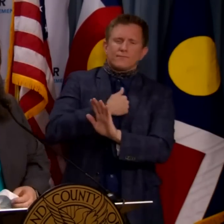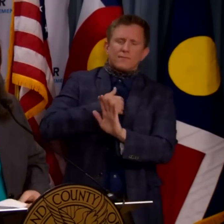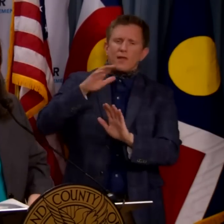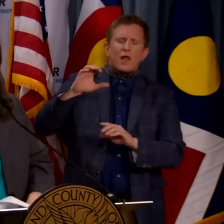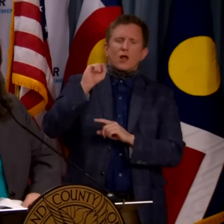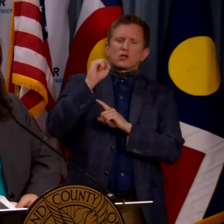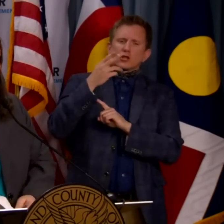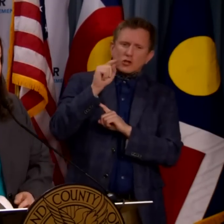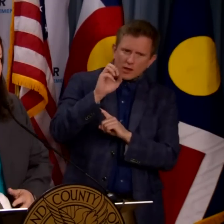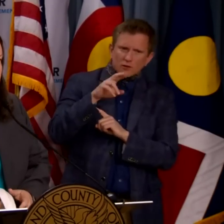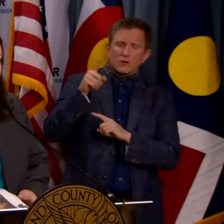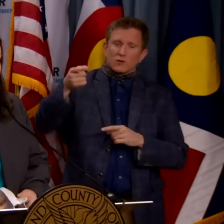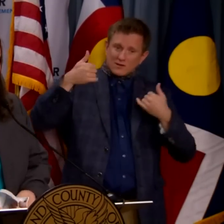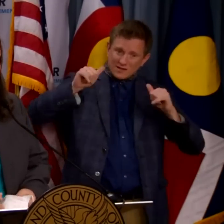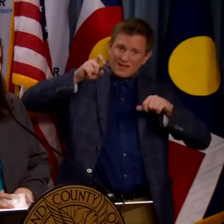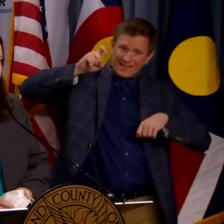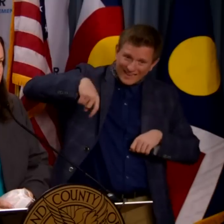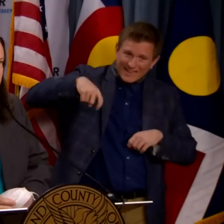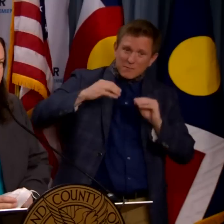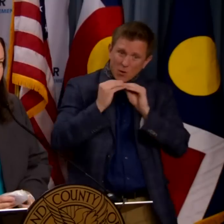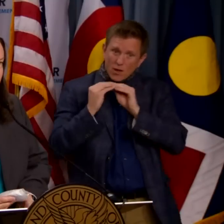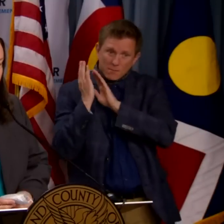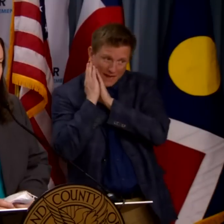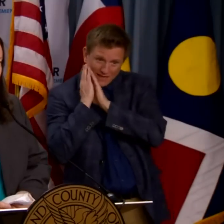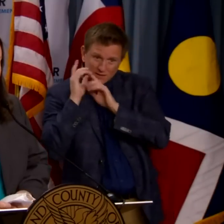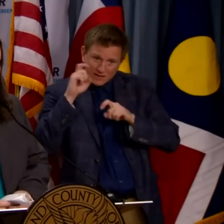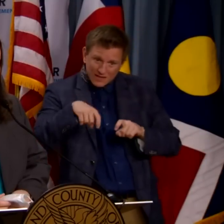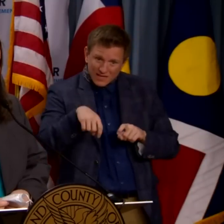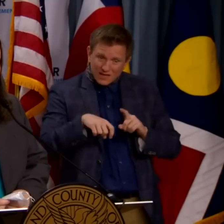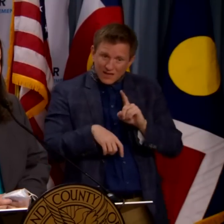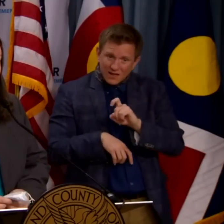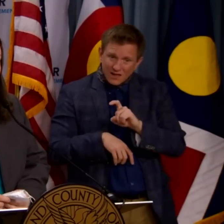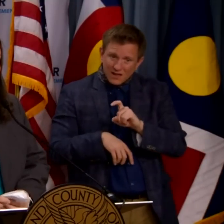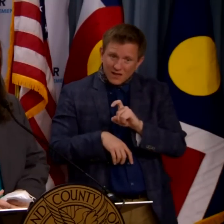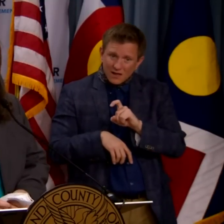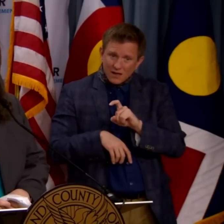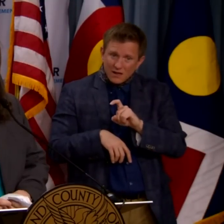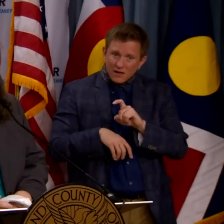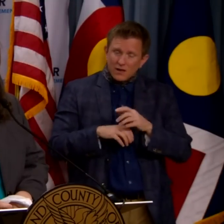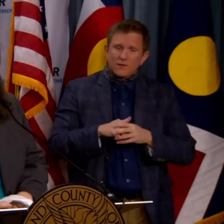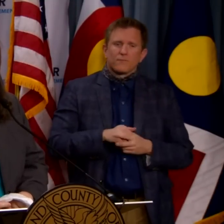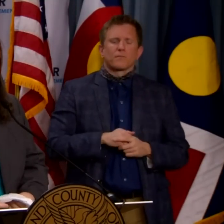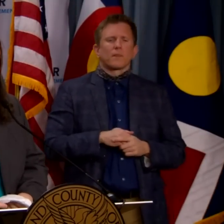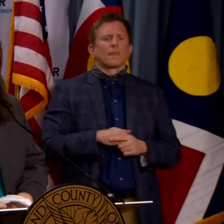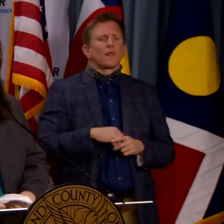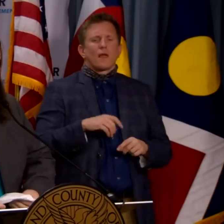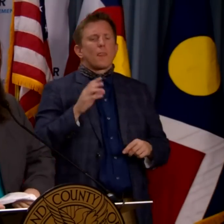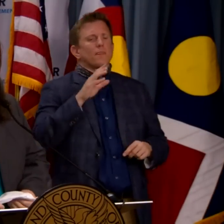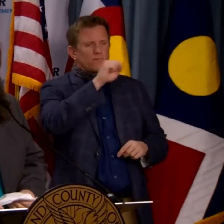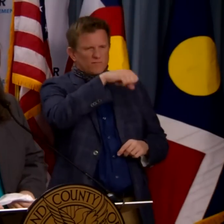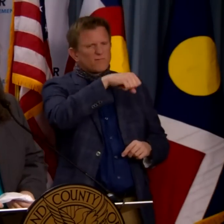to cover the entire population of people experiencing homelessness. And you're prepared to contract for that many. So